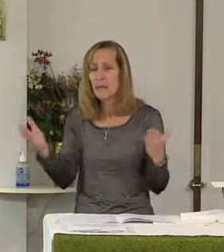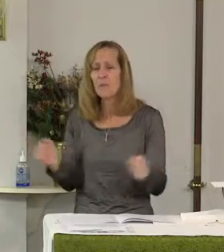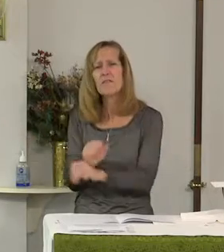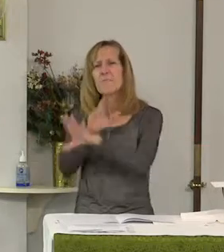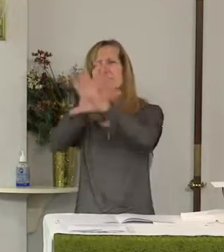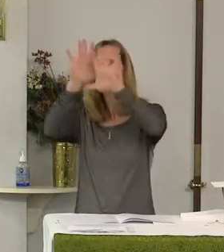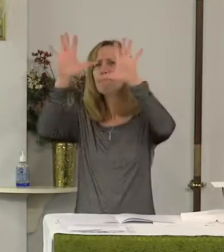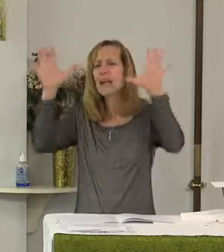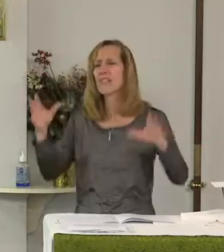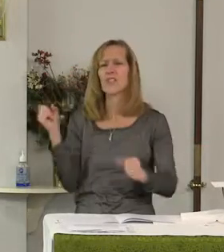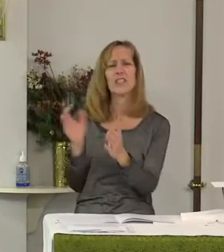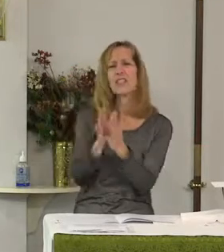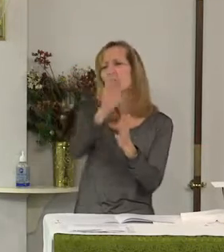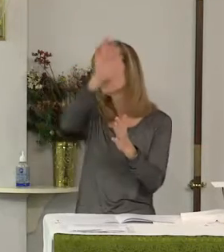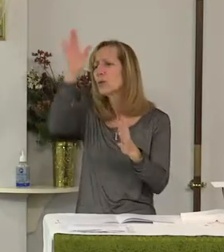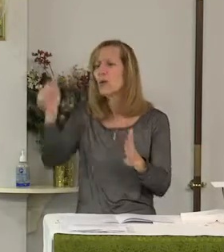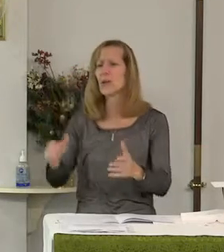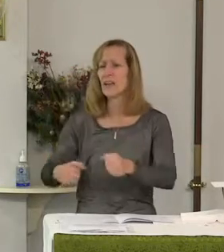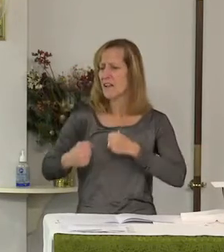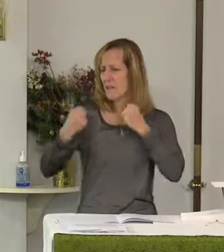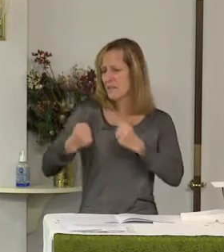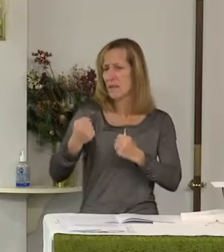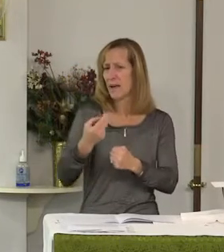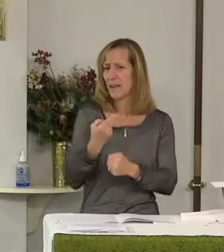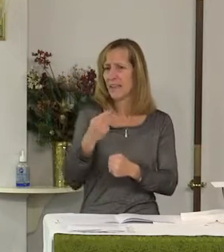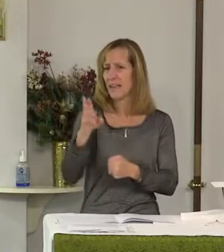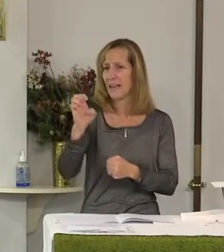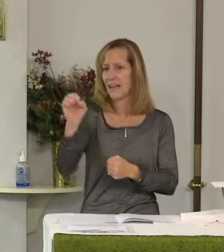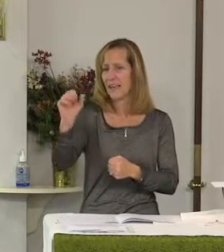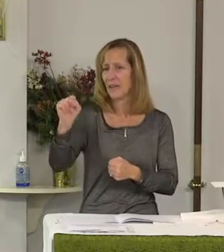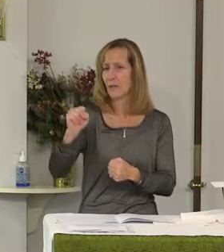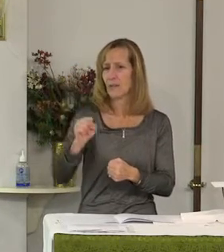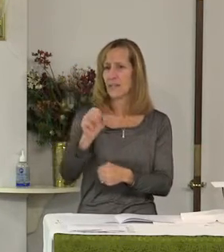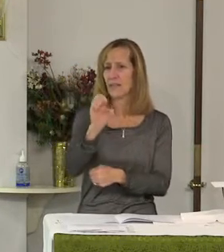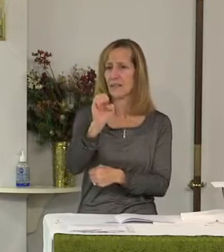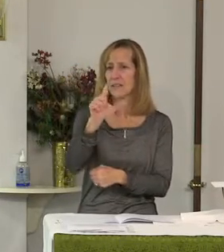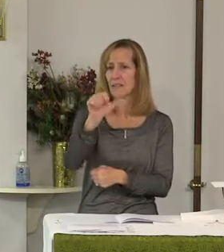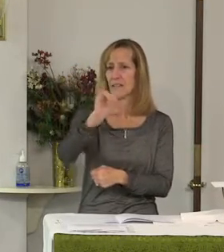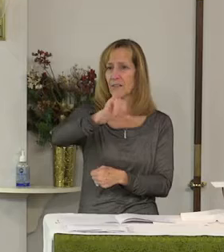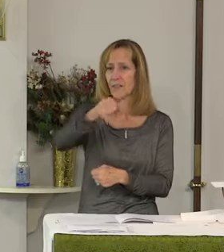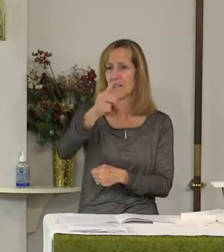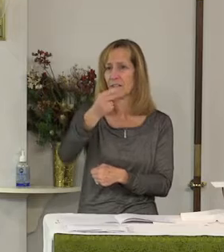the glory and the mighty heroes of Elijah and Moses."